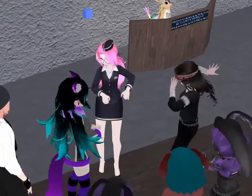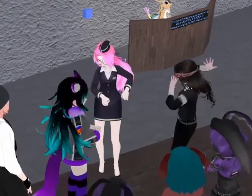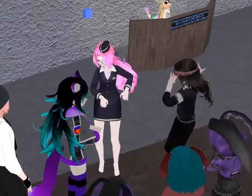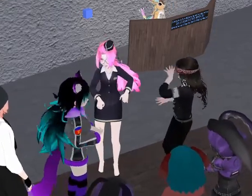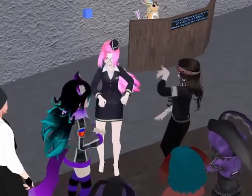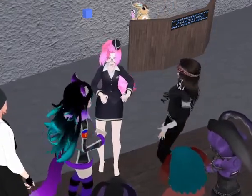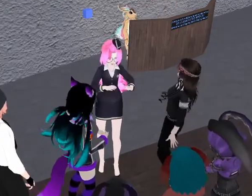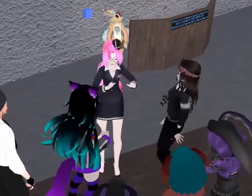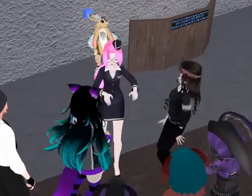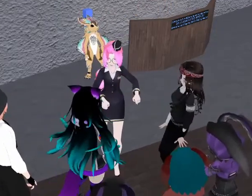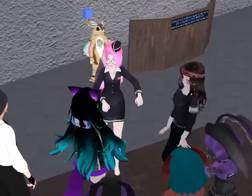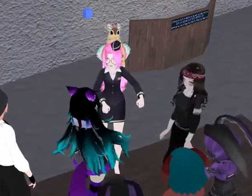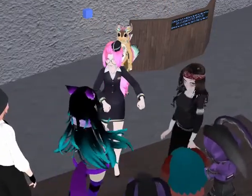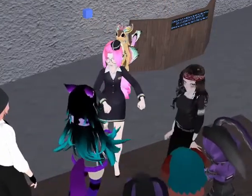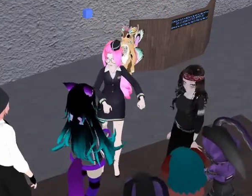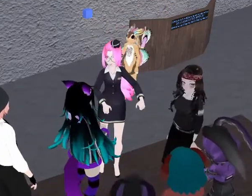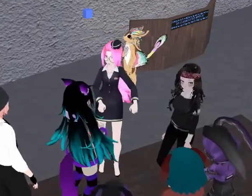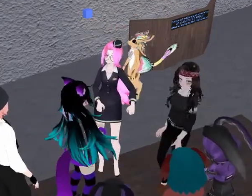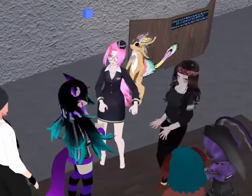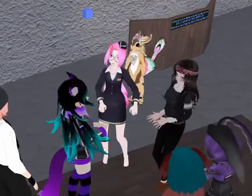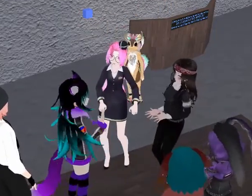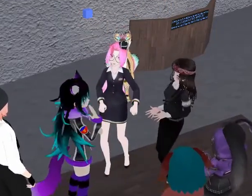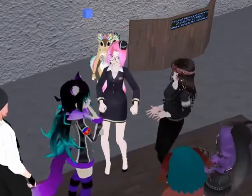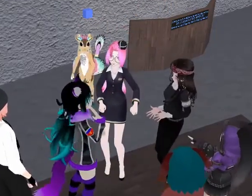stay in the background or whatever you want. But yeah,